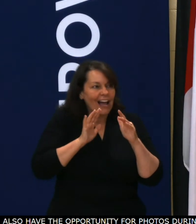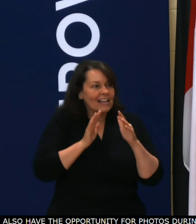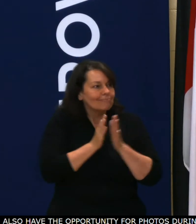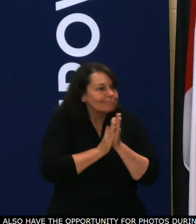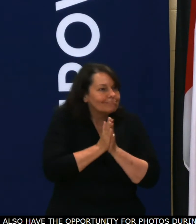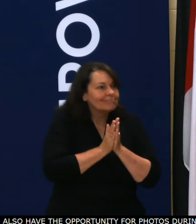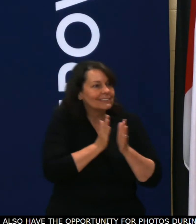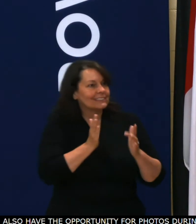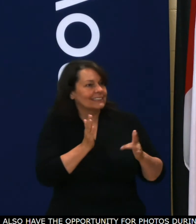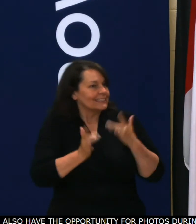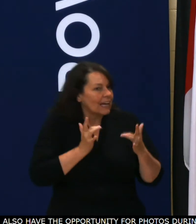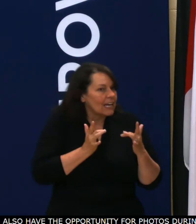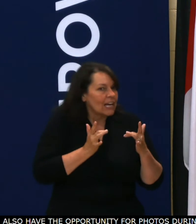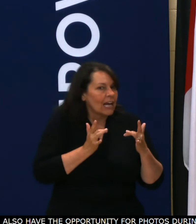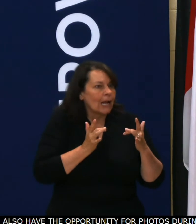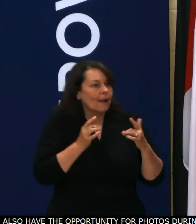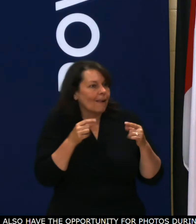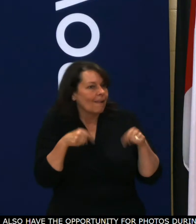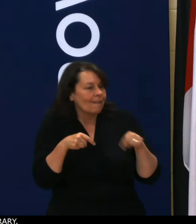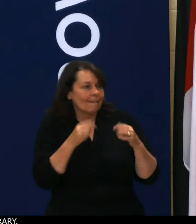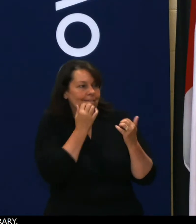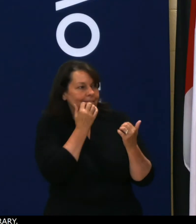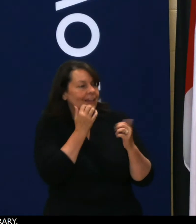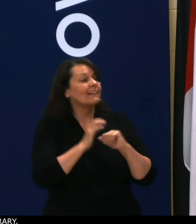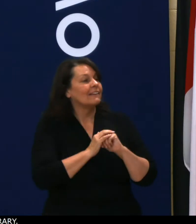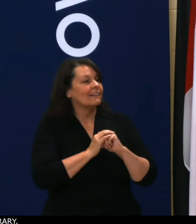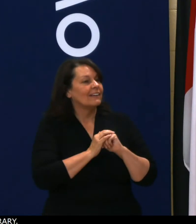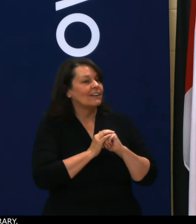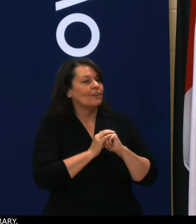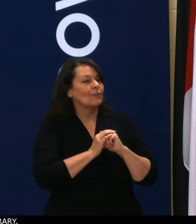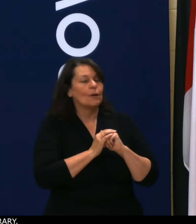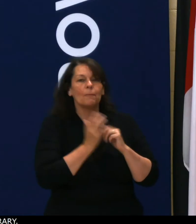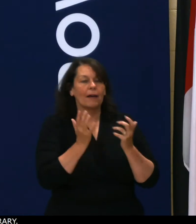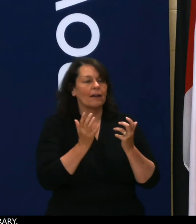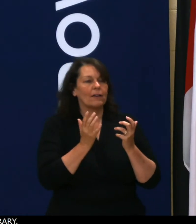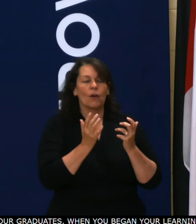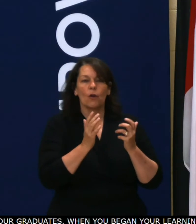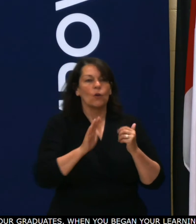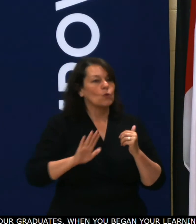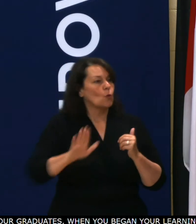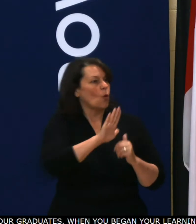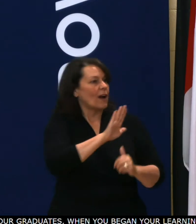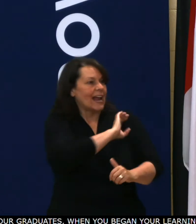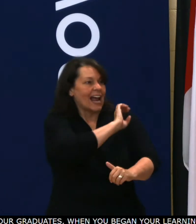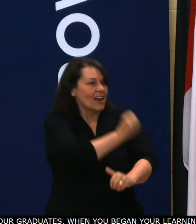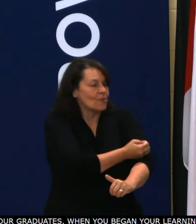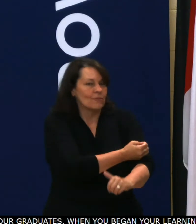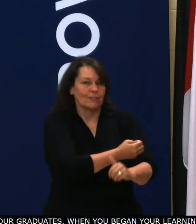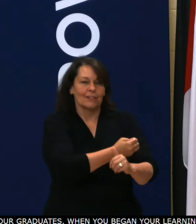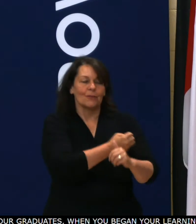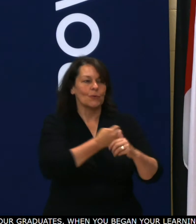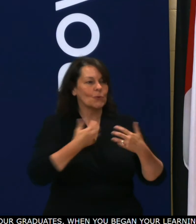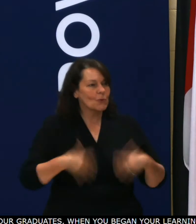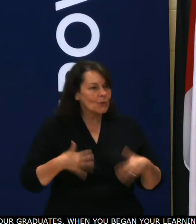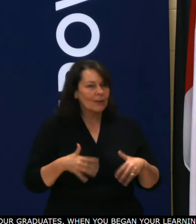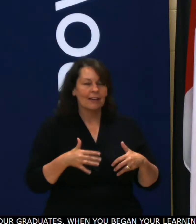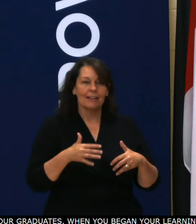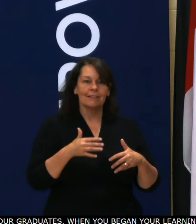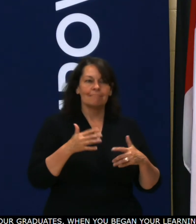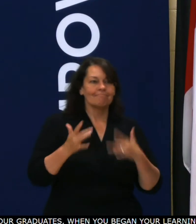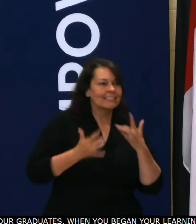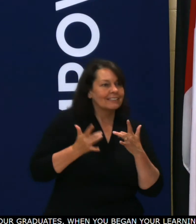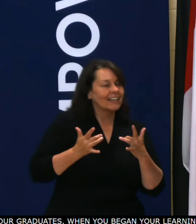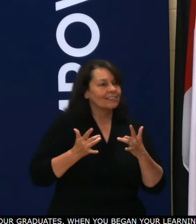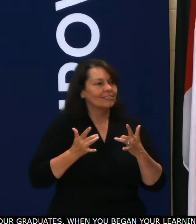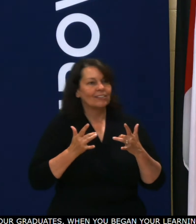little anxious. What stands out the most is the incredible energy you carried with you. The spark of